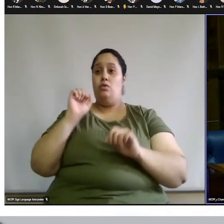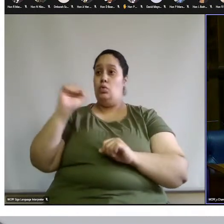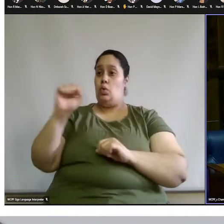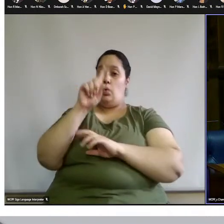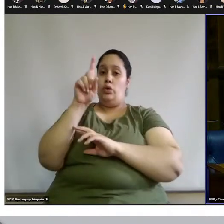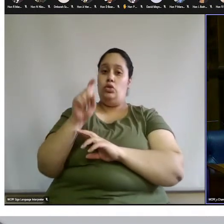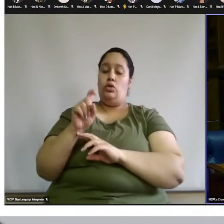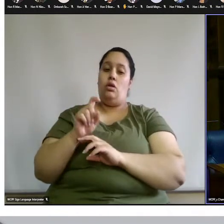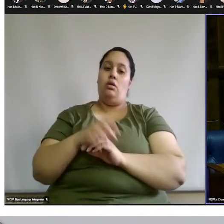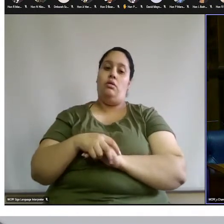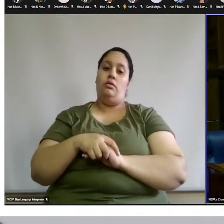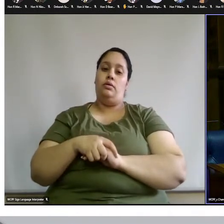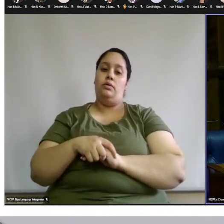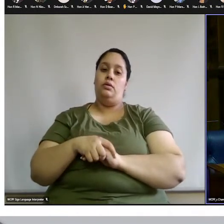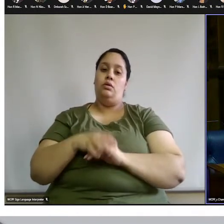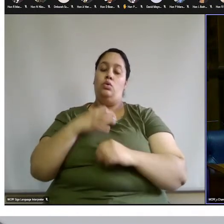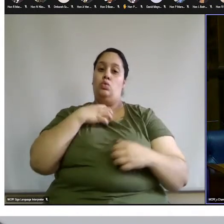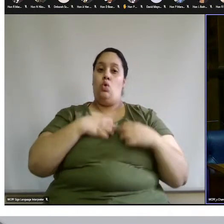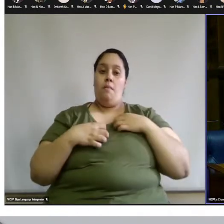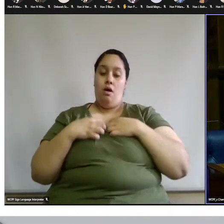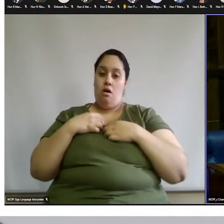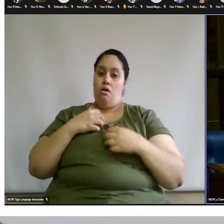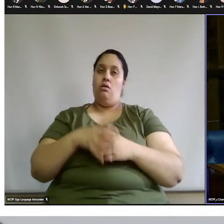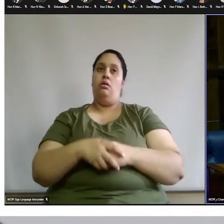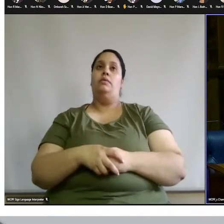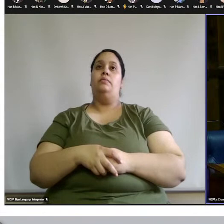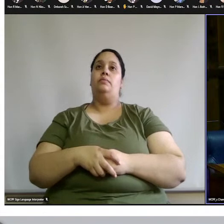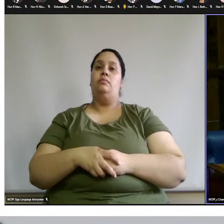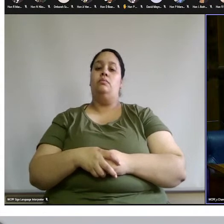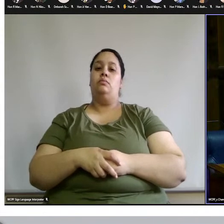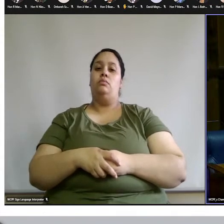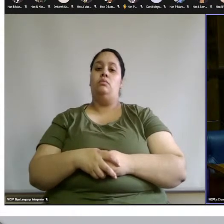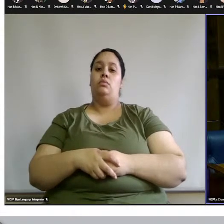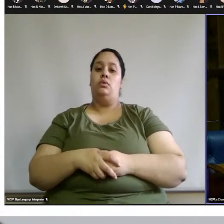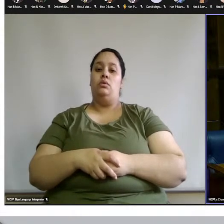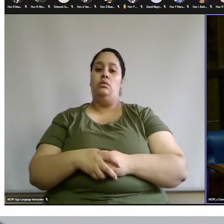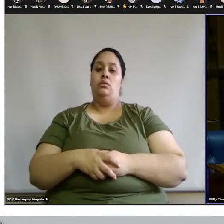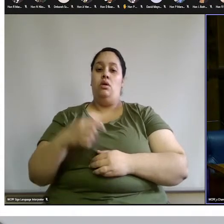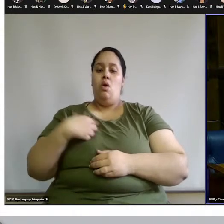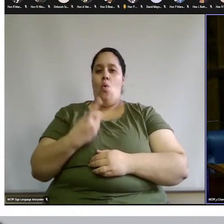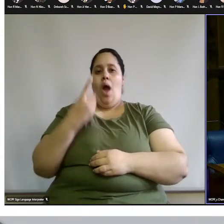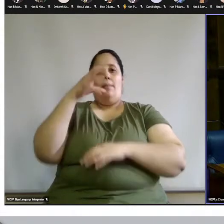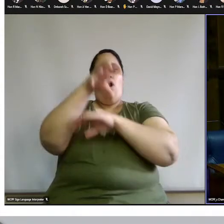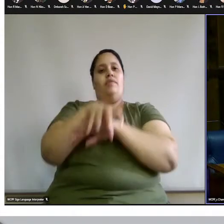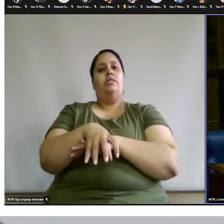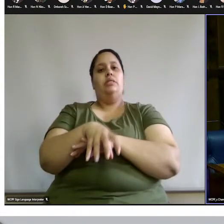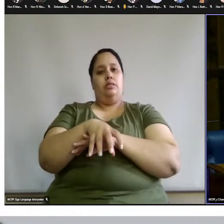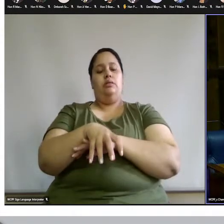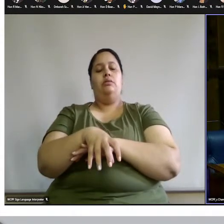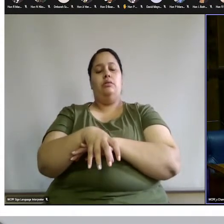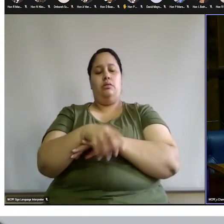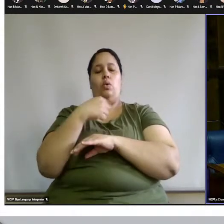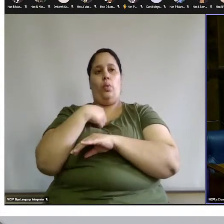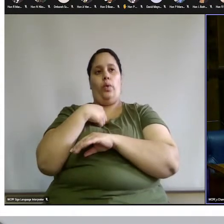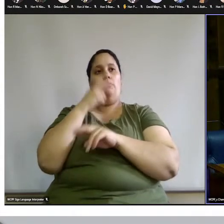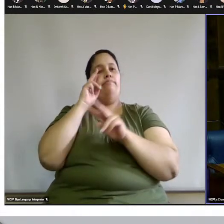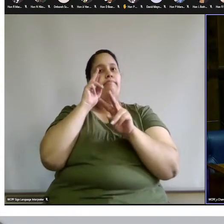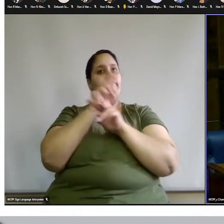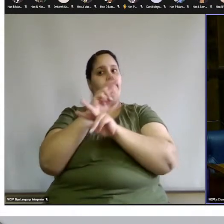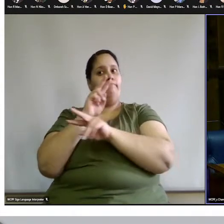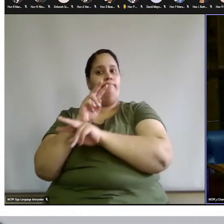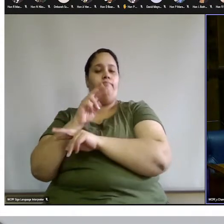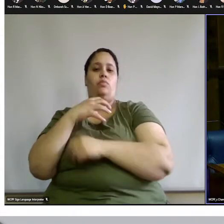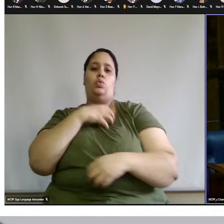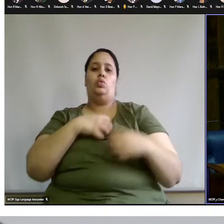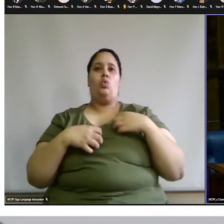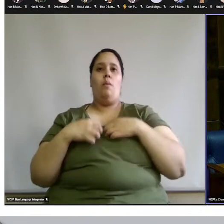of our trauma, I mean, we are the only province in South Africa that measures that trauma that he speaks about in our